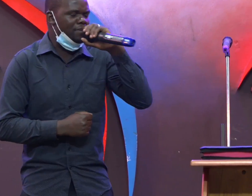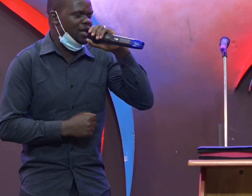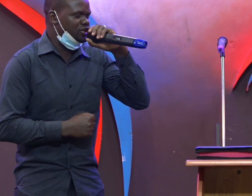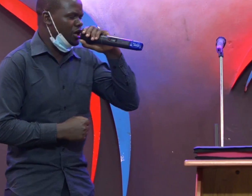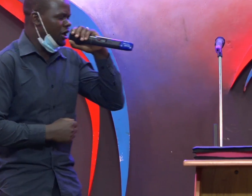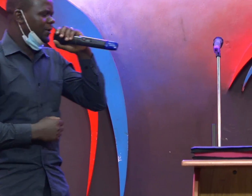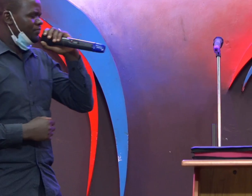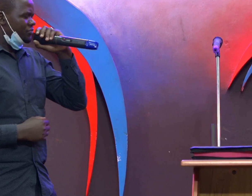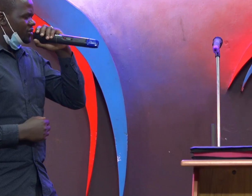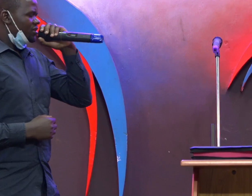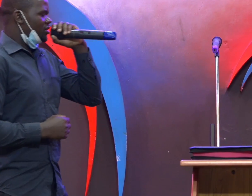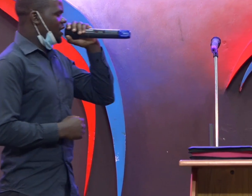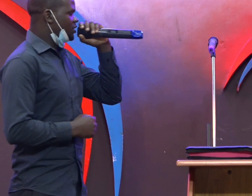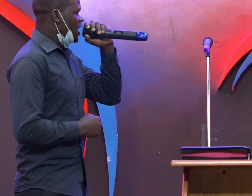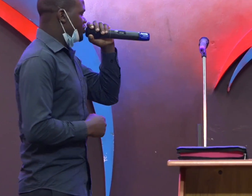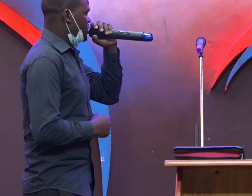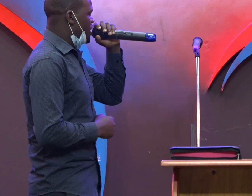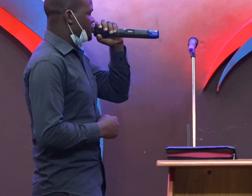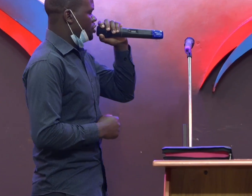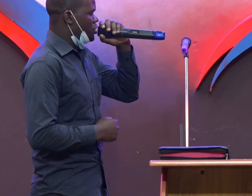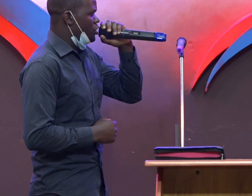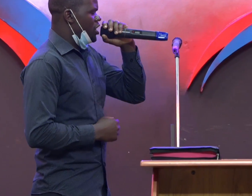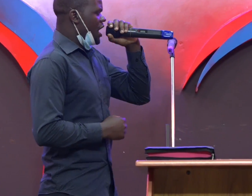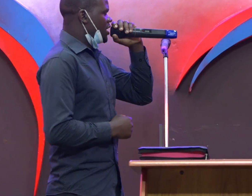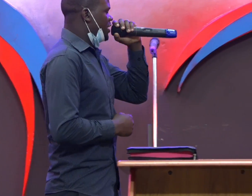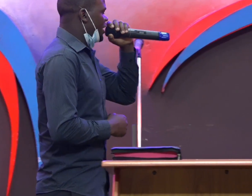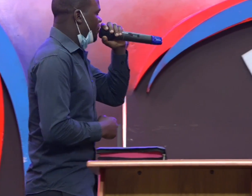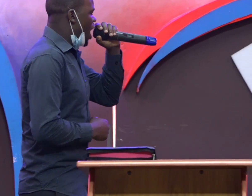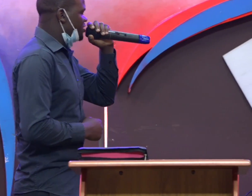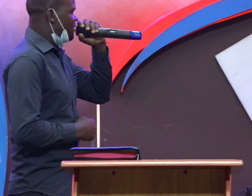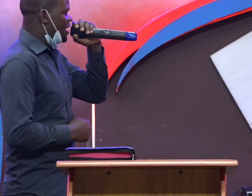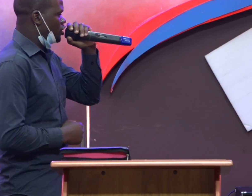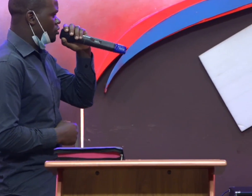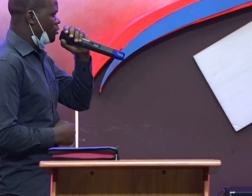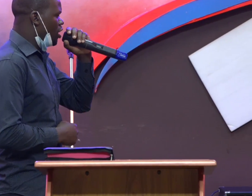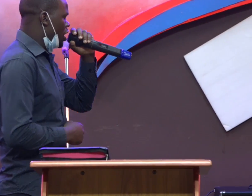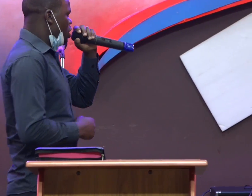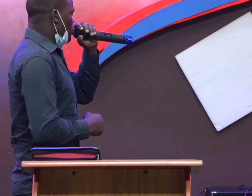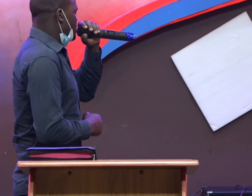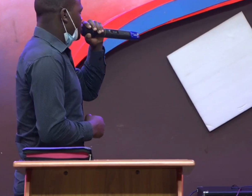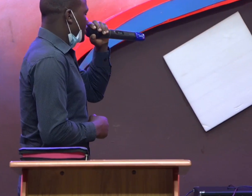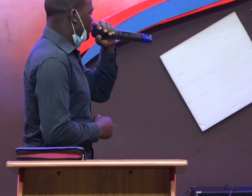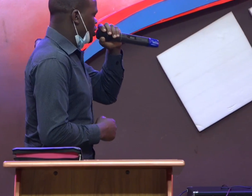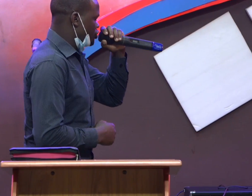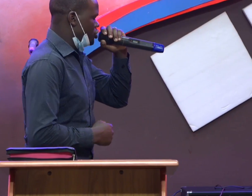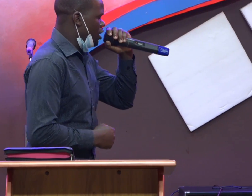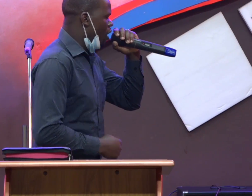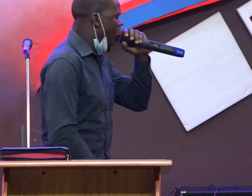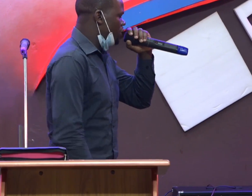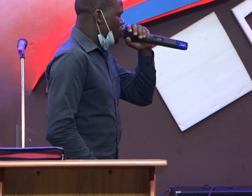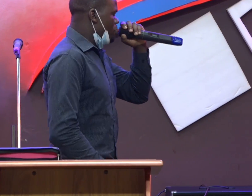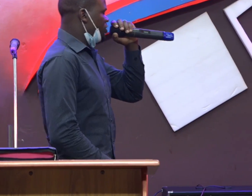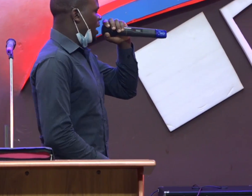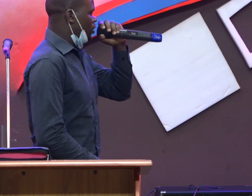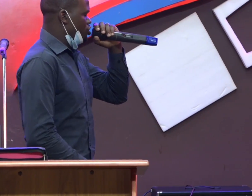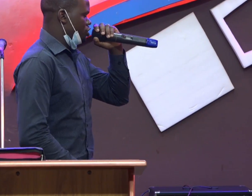new ability that can see us through, that can enable us, Heavenly King of Glory, to be established in your